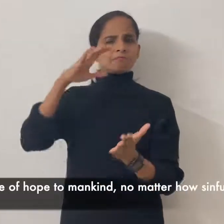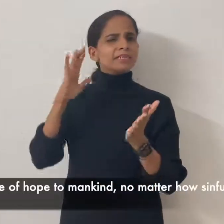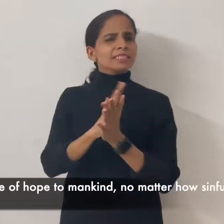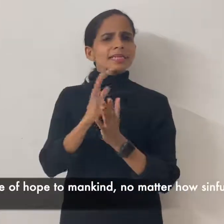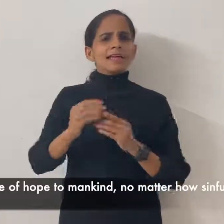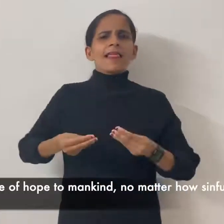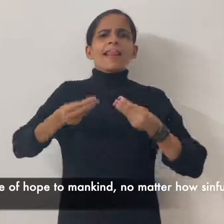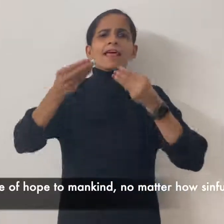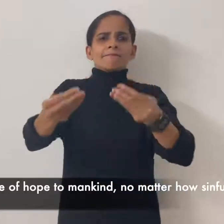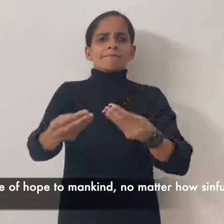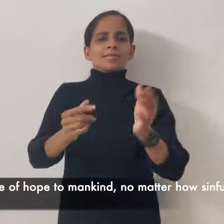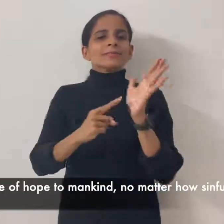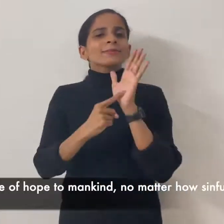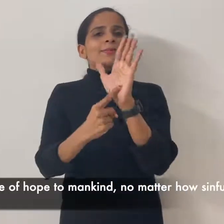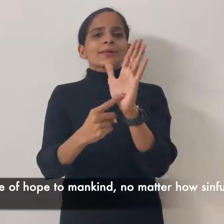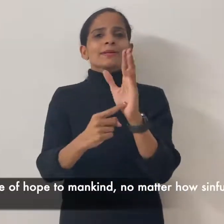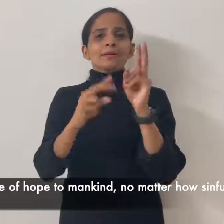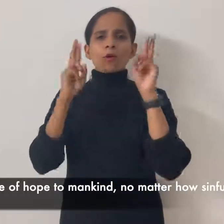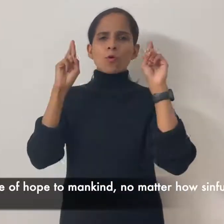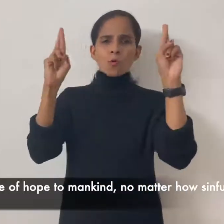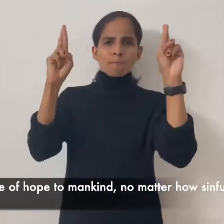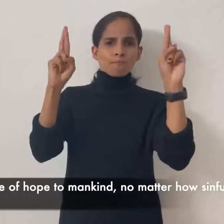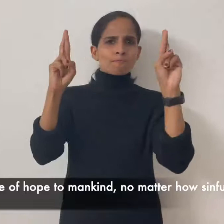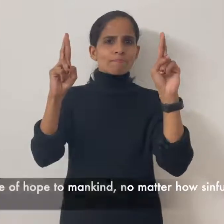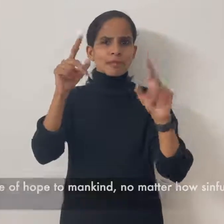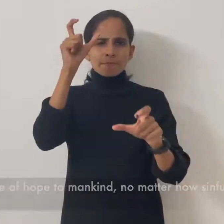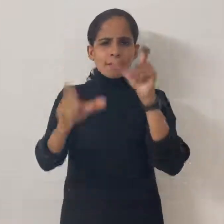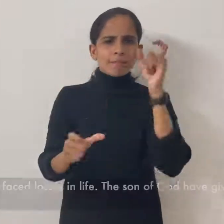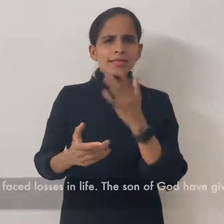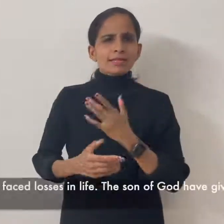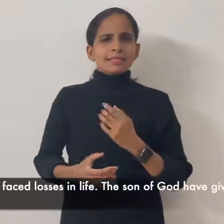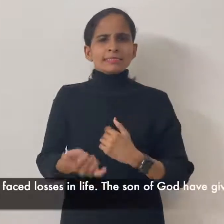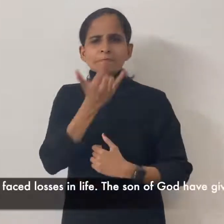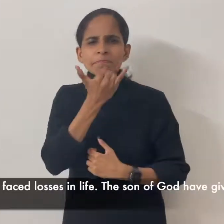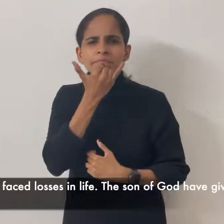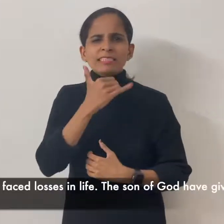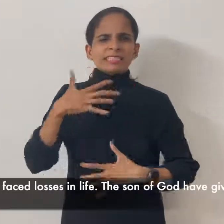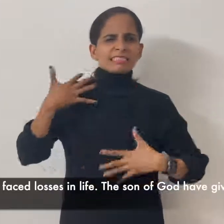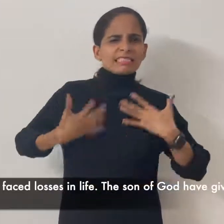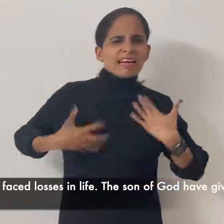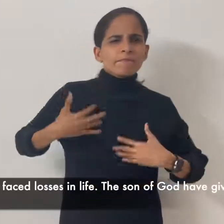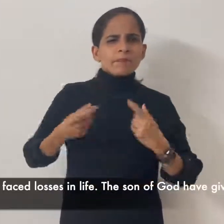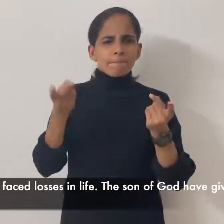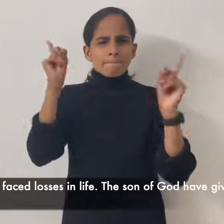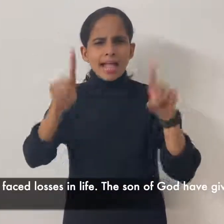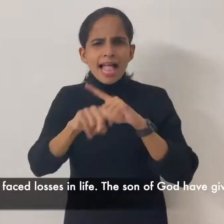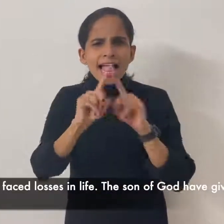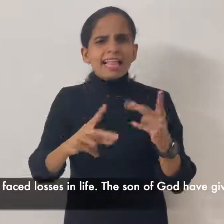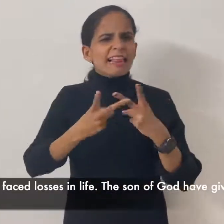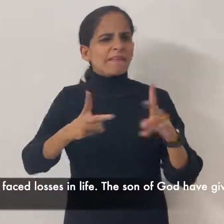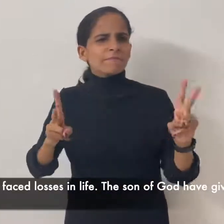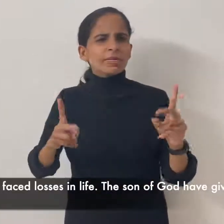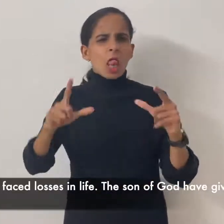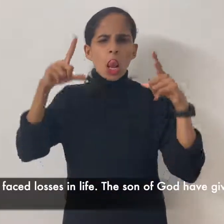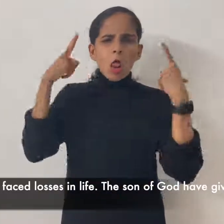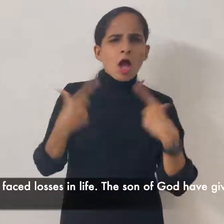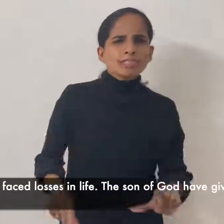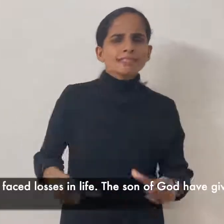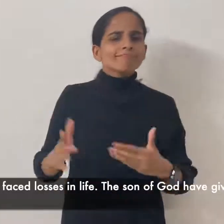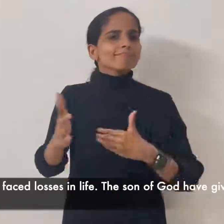to mankind, no matter how sinful or full of mistakes or have faced losses in life. The Son of God